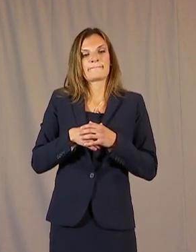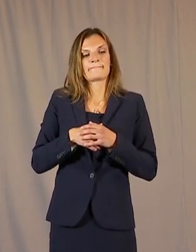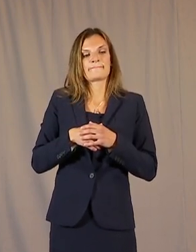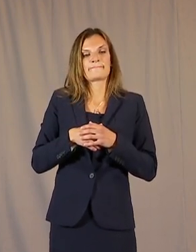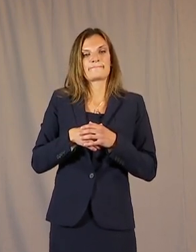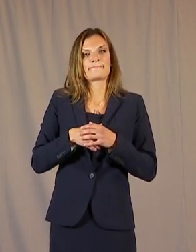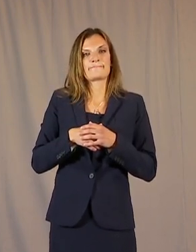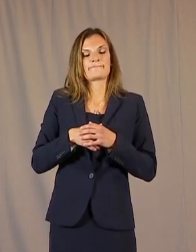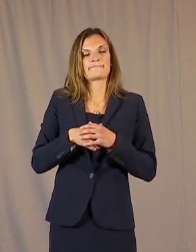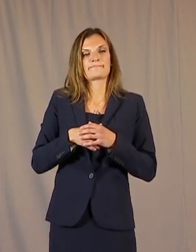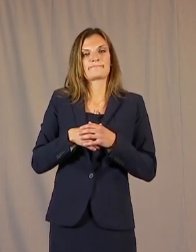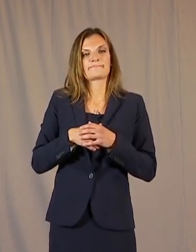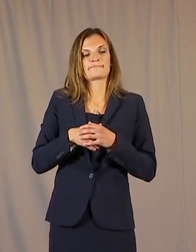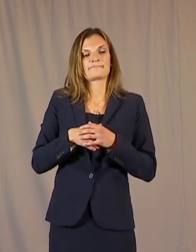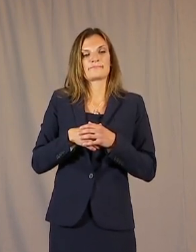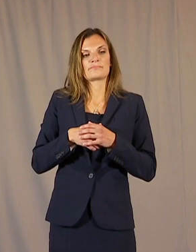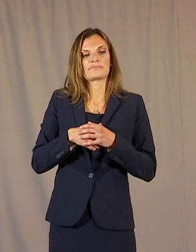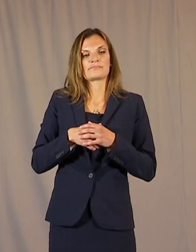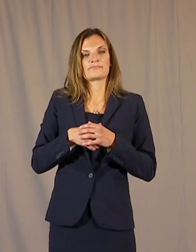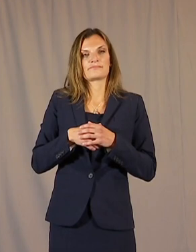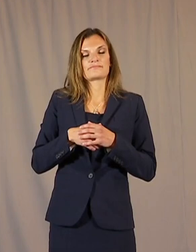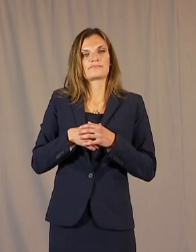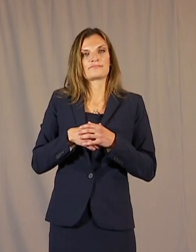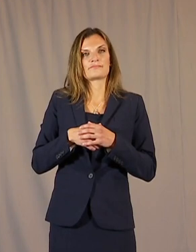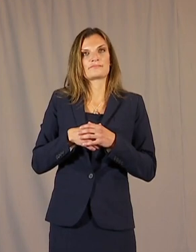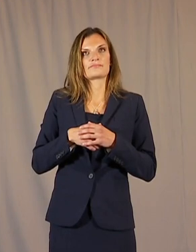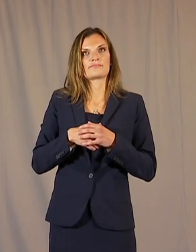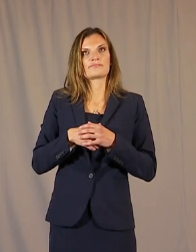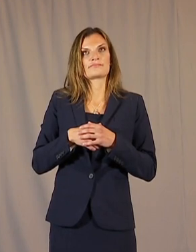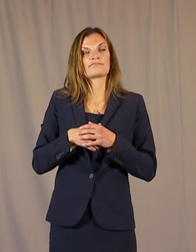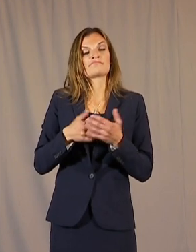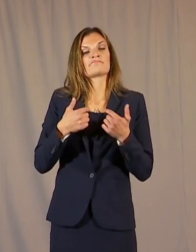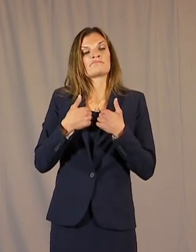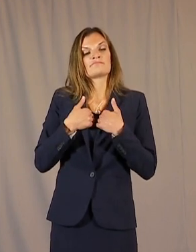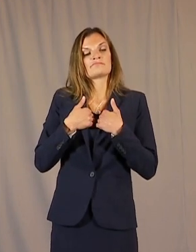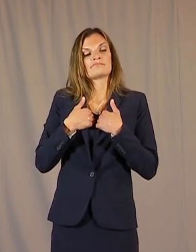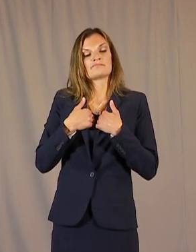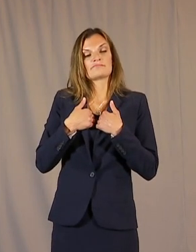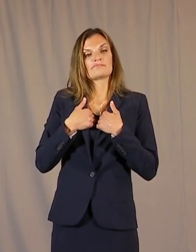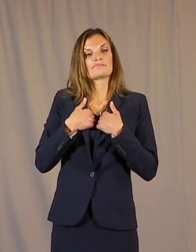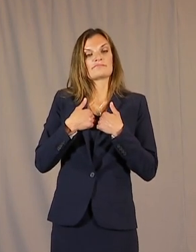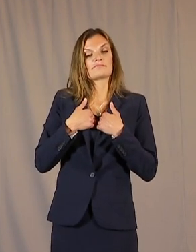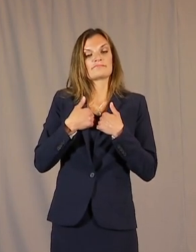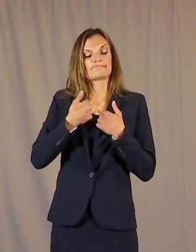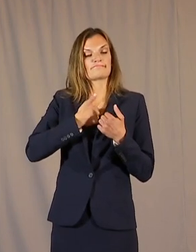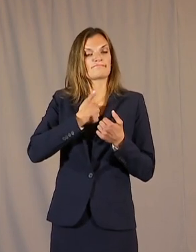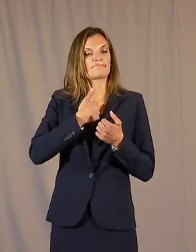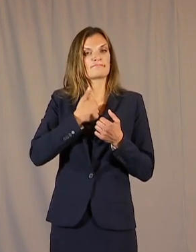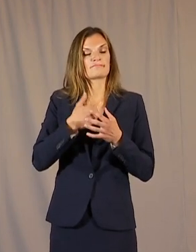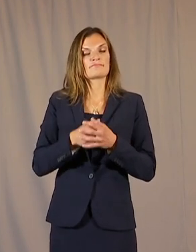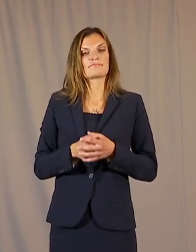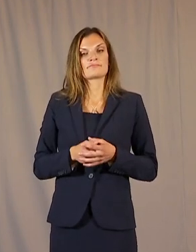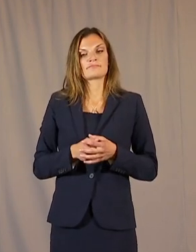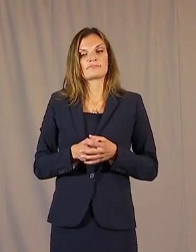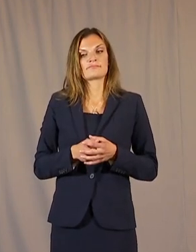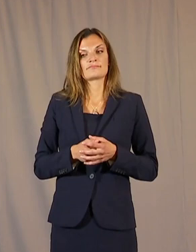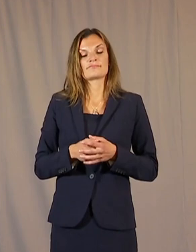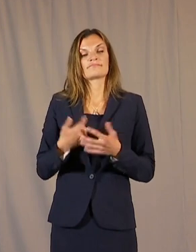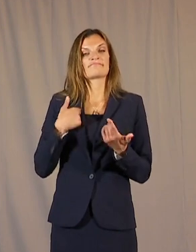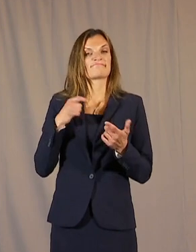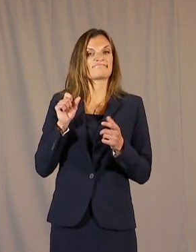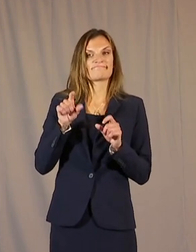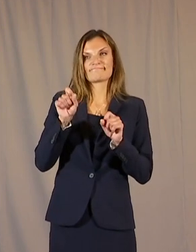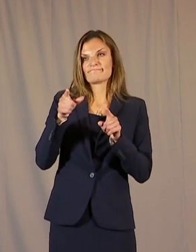et cetera. And so, you know, I ask a number of our, you know, professionals,